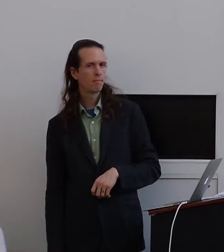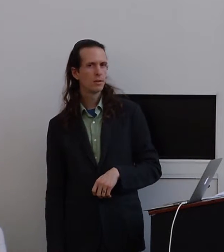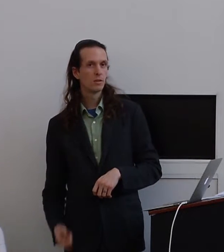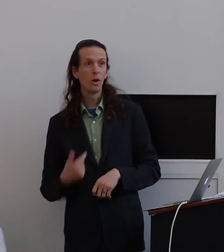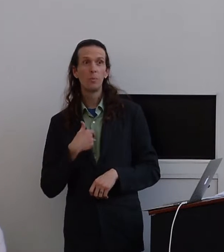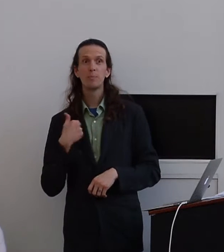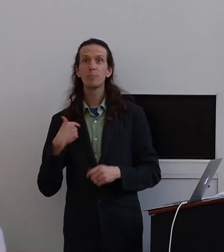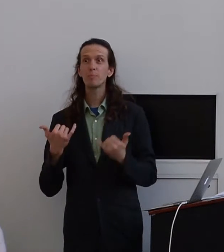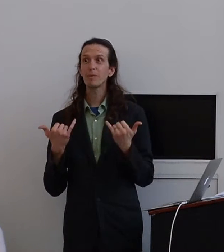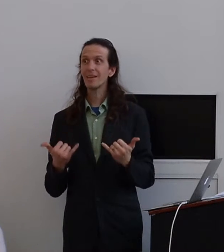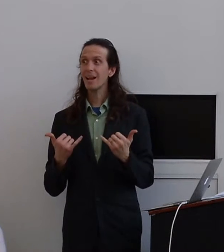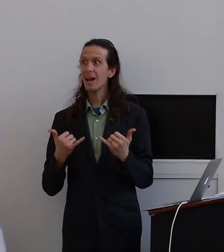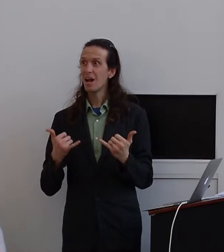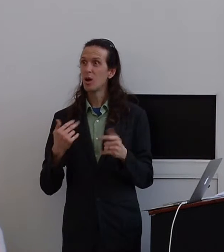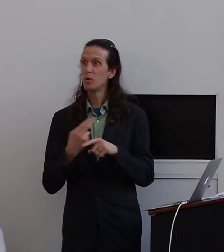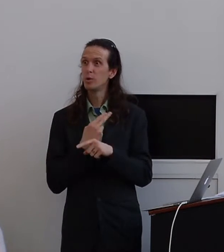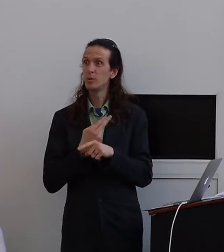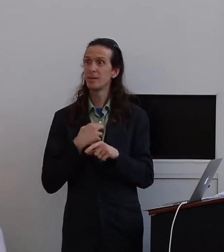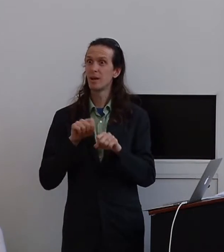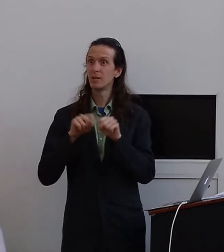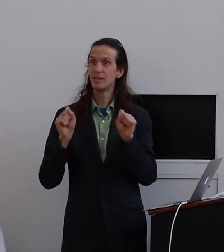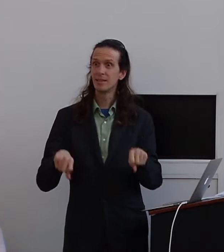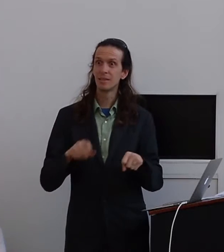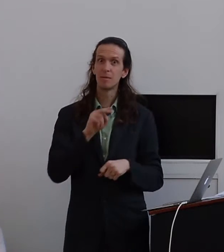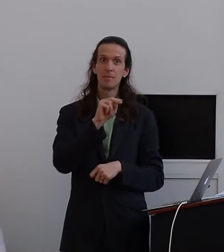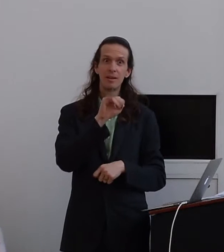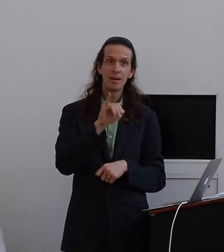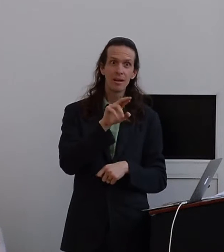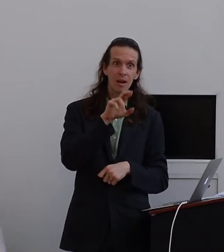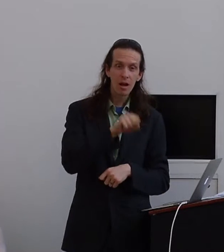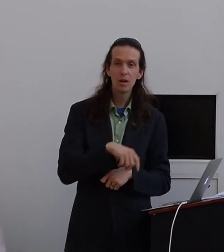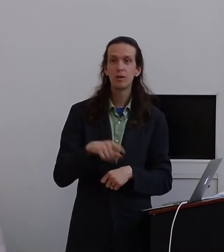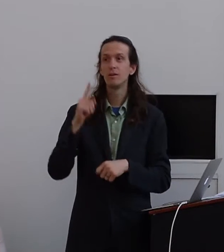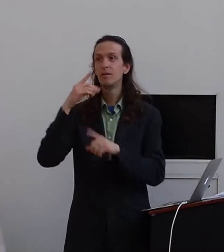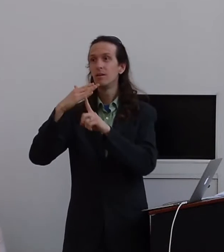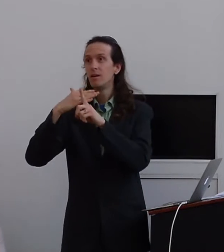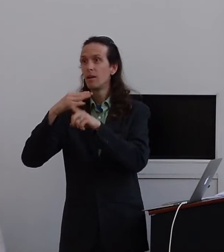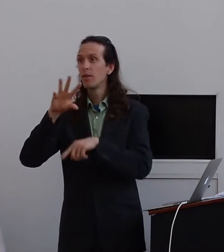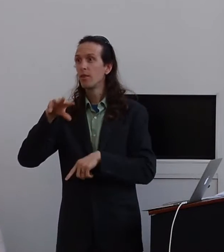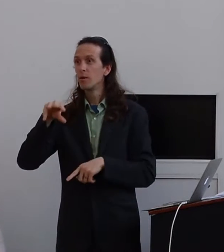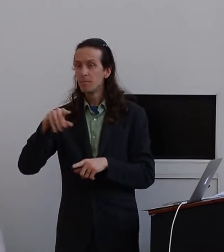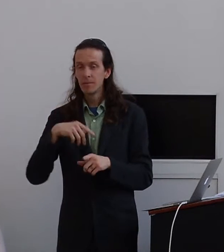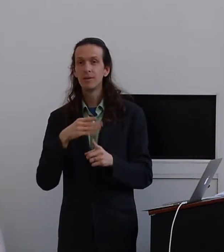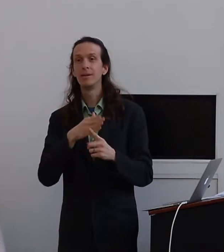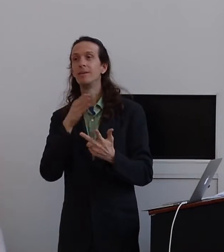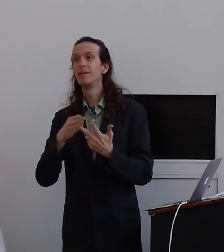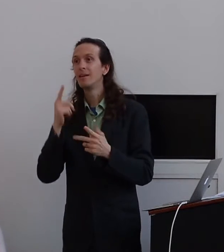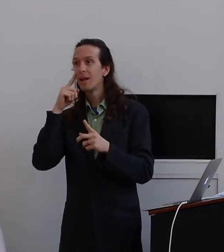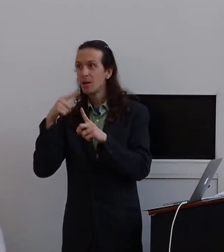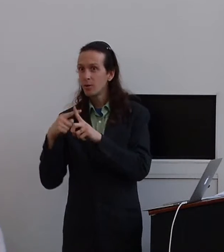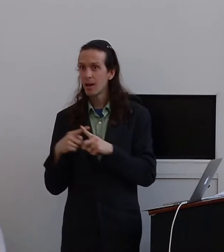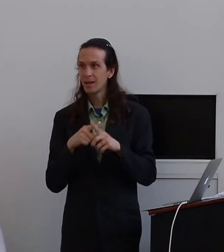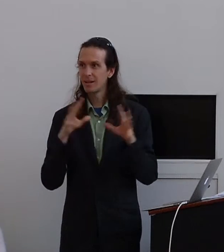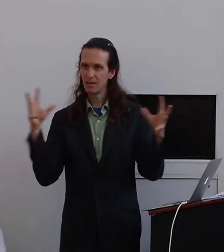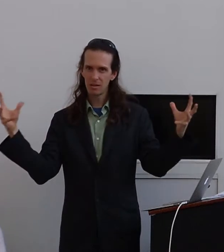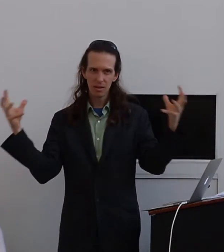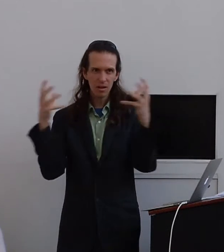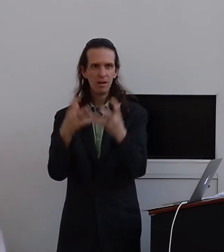We are now using our systems, the EFNRS, thermal imaging and eye tracking systems, all in an